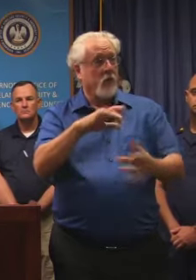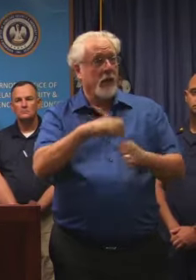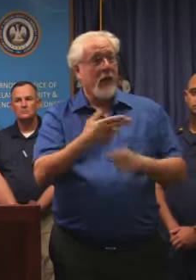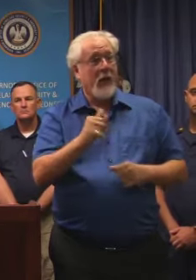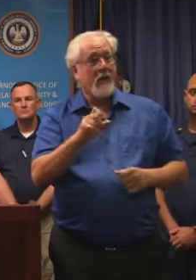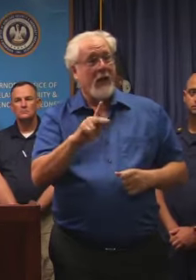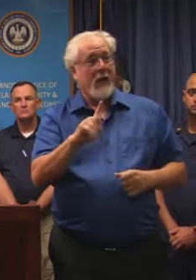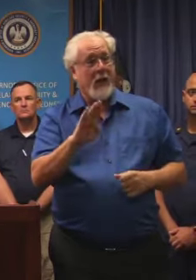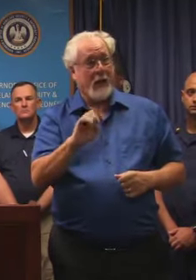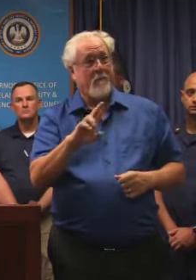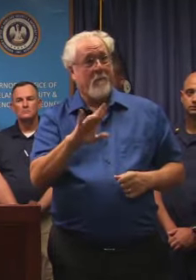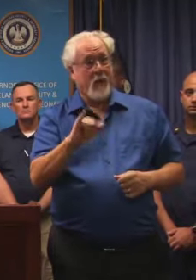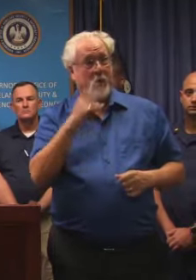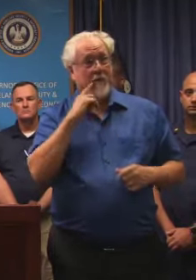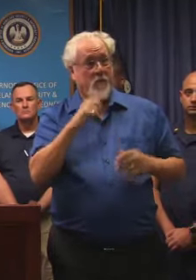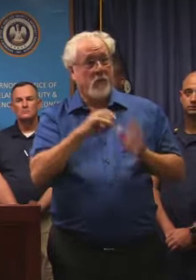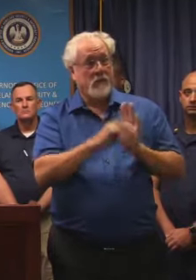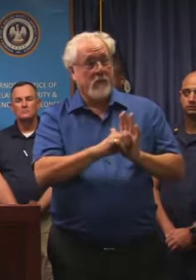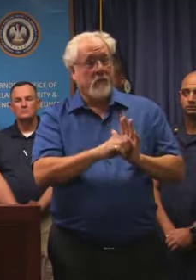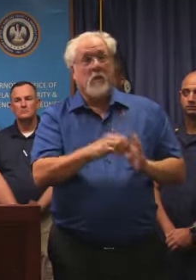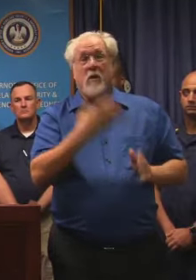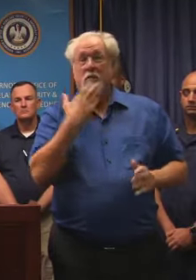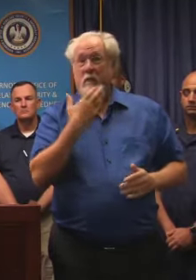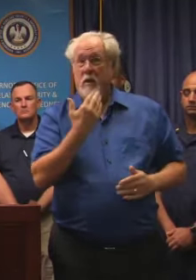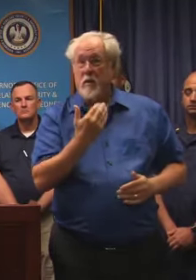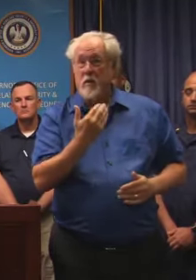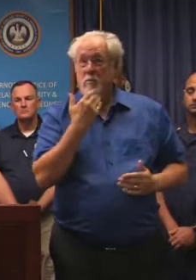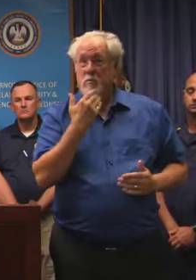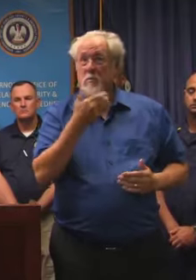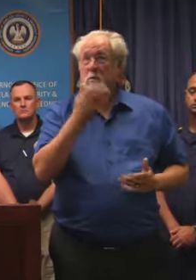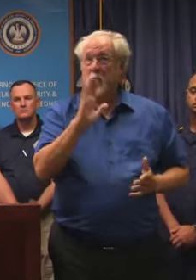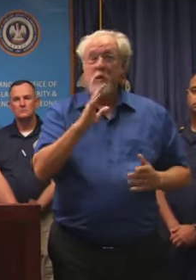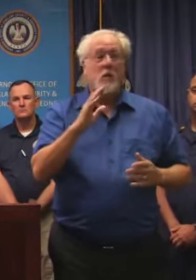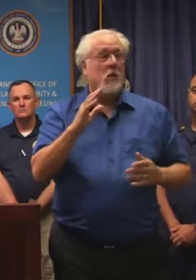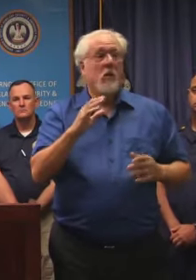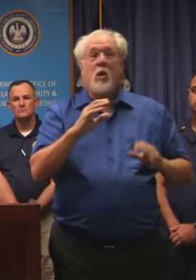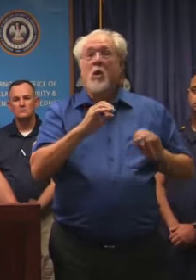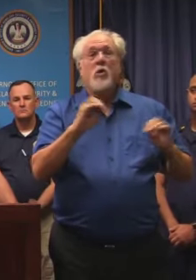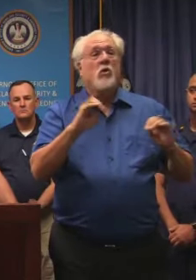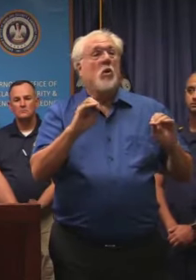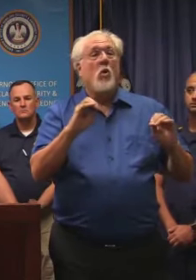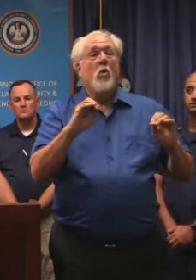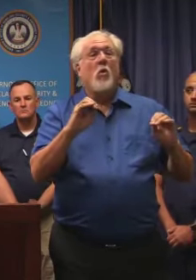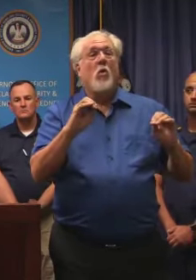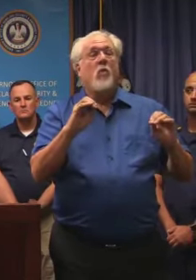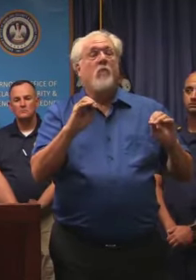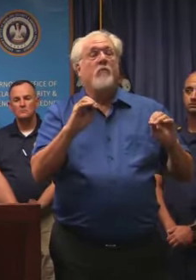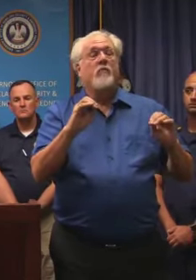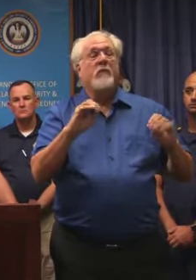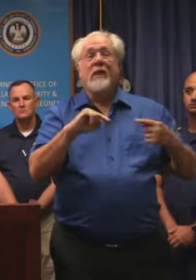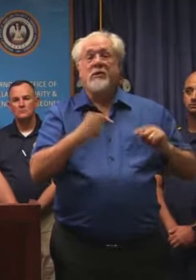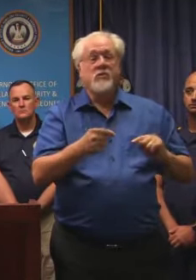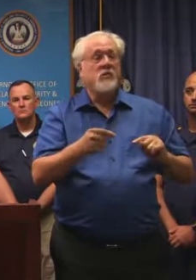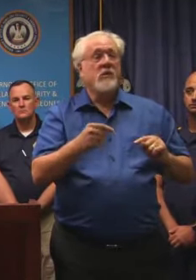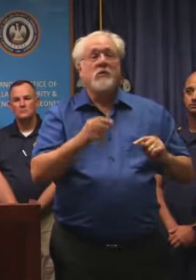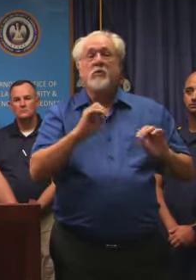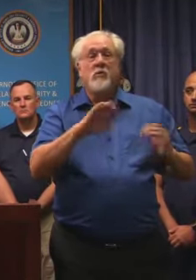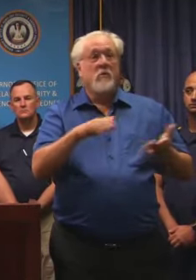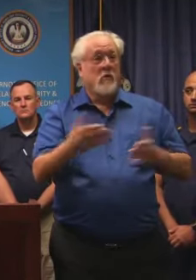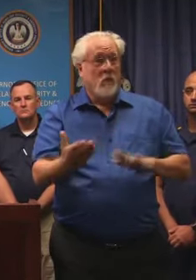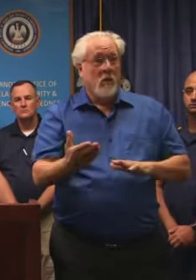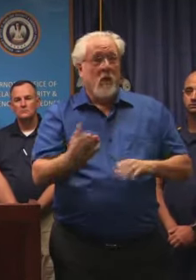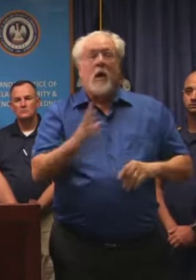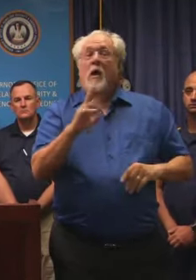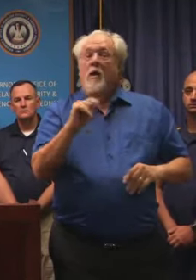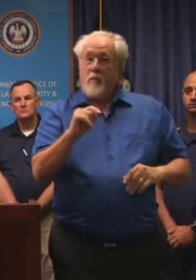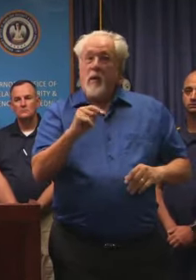Hackberry, for example. Thank goodness, as of right now, we don't believe that there were any injuries or fatalities,